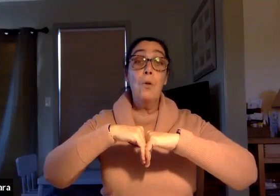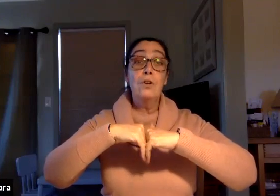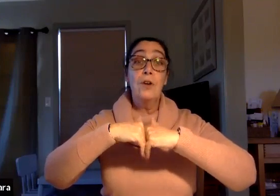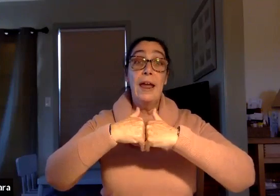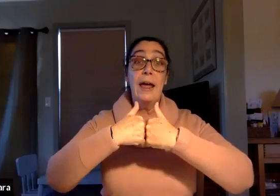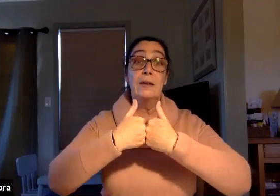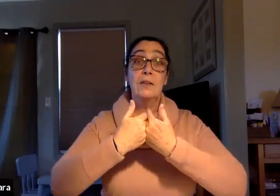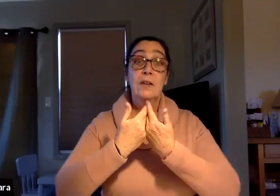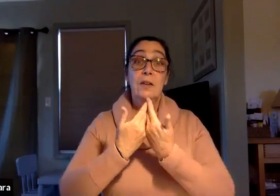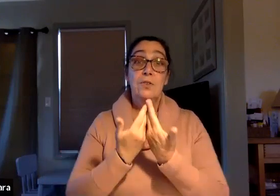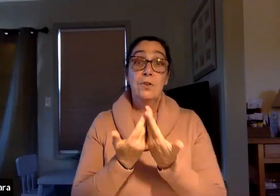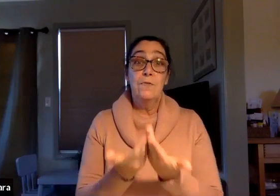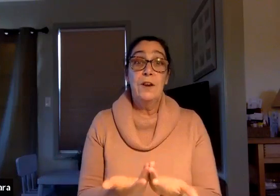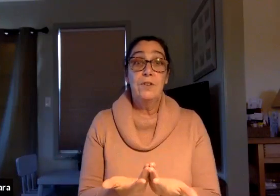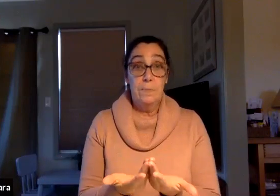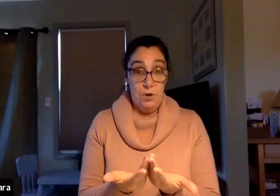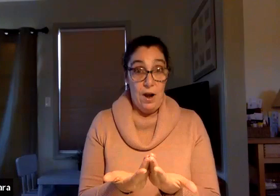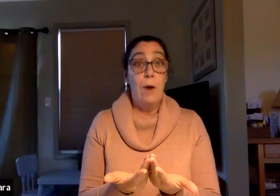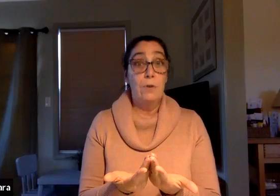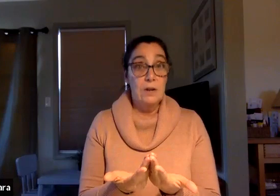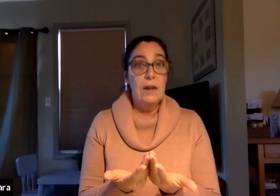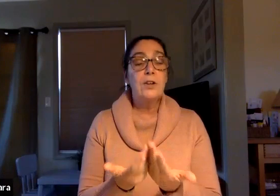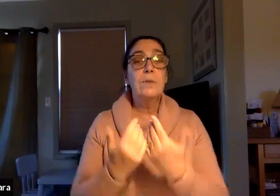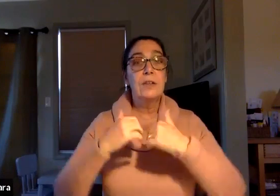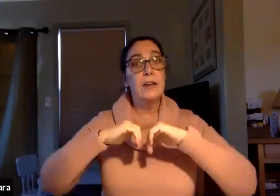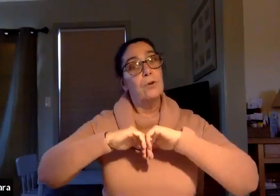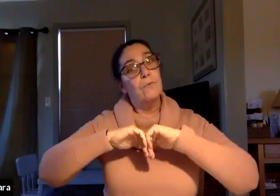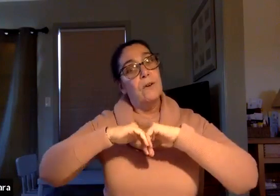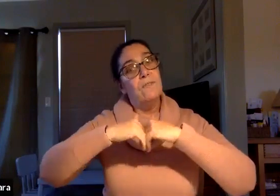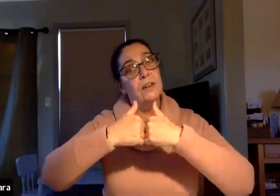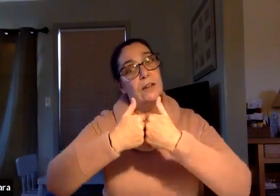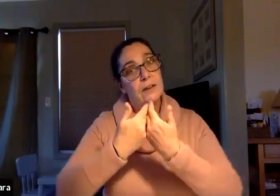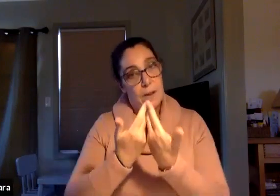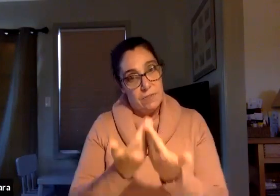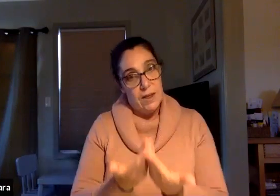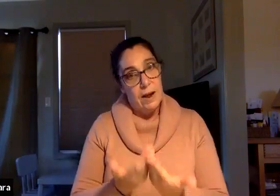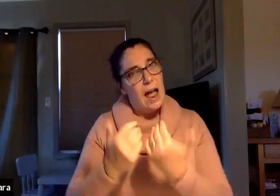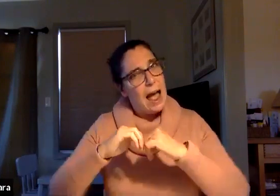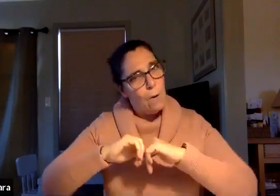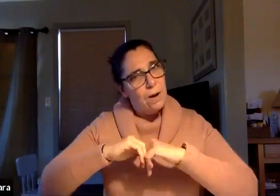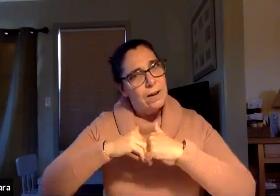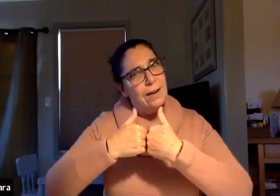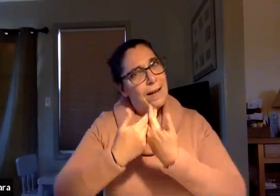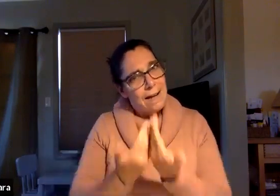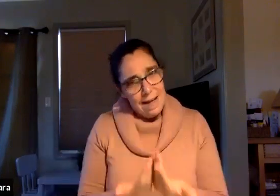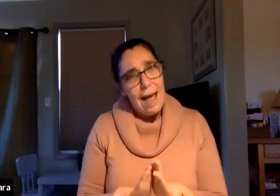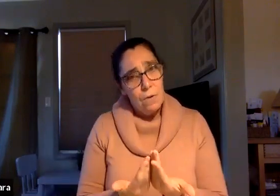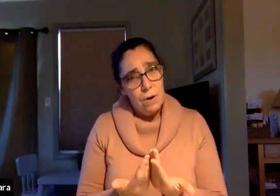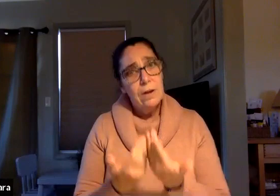your hands so your fingertips are out. It's almost like you're revealing something. How